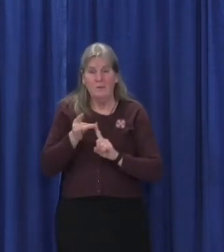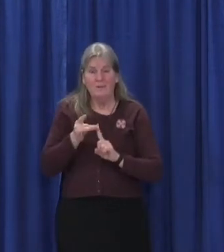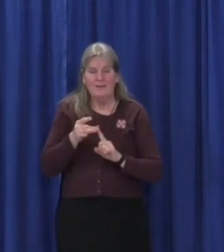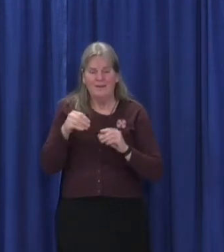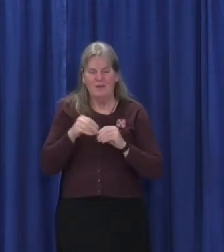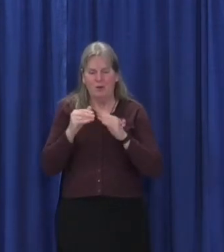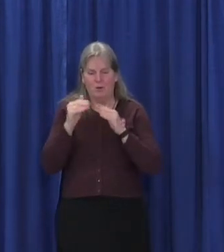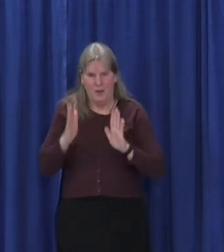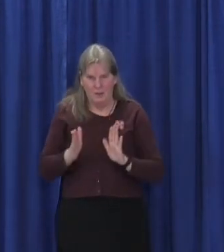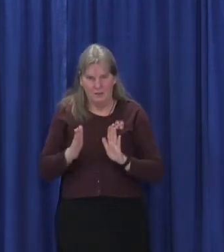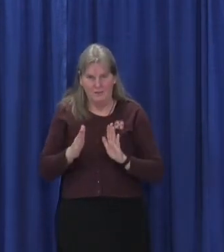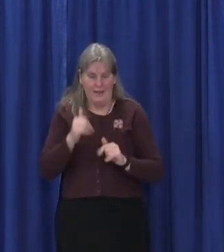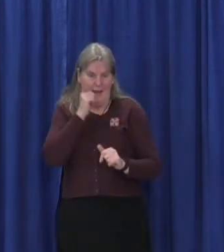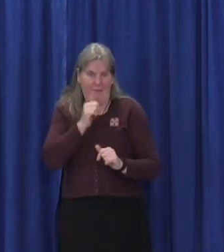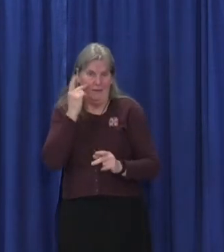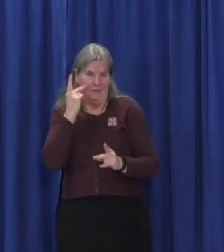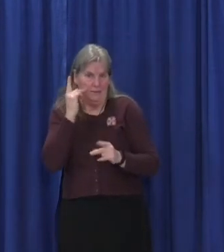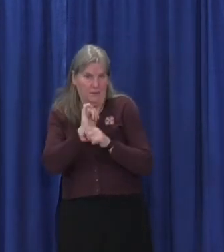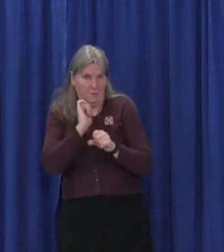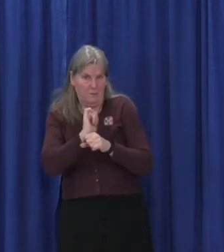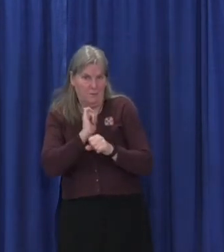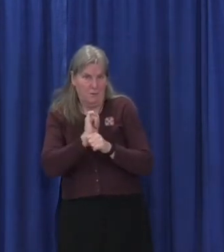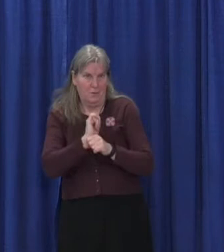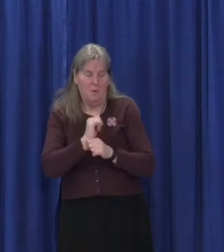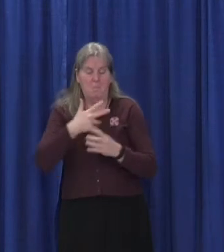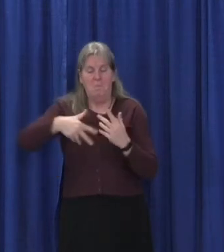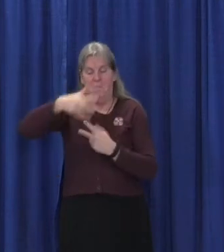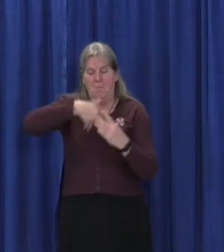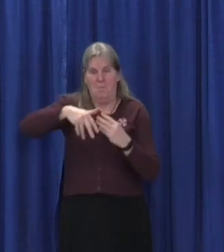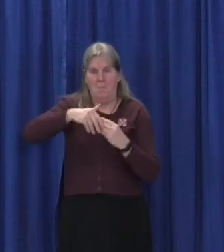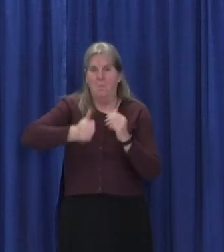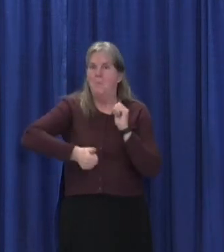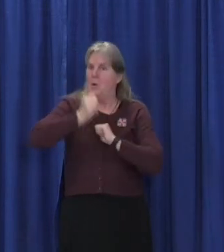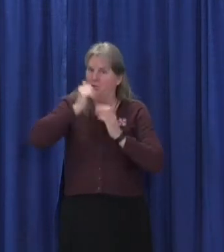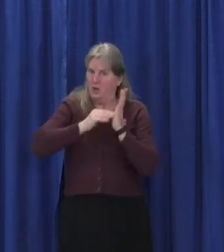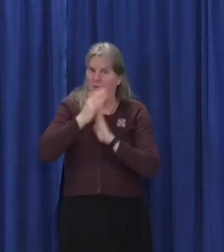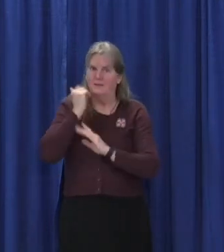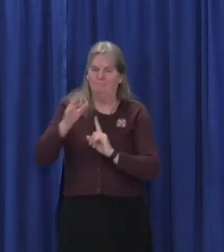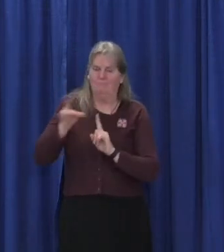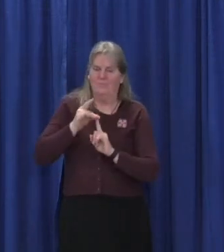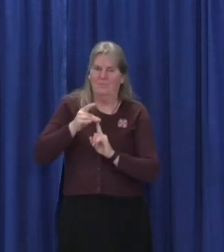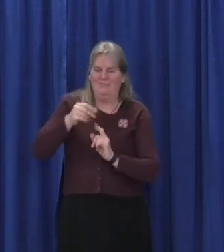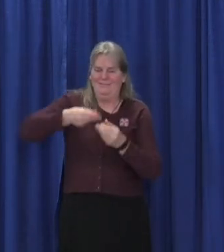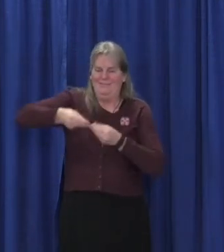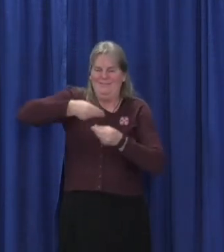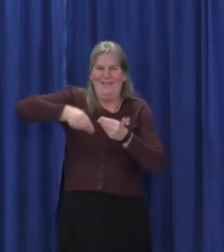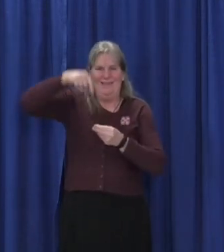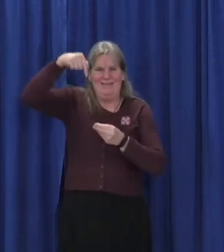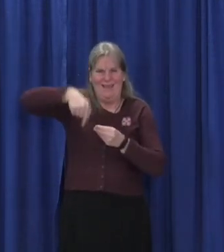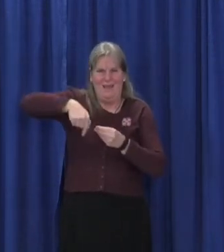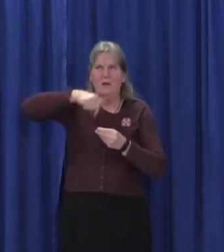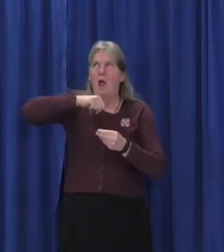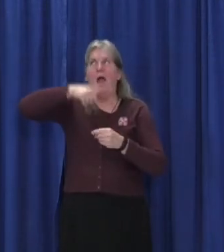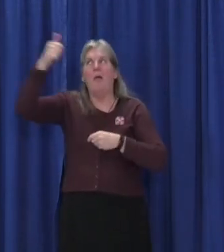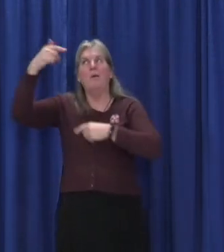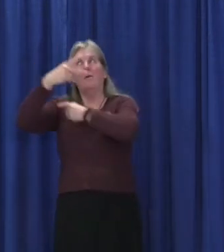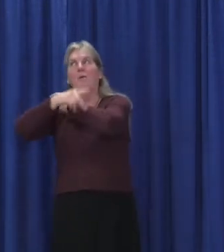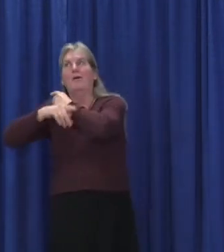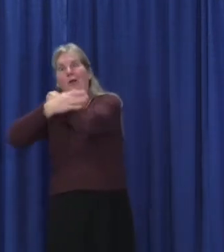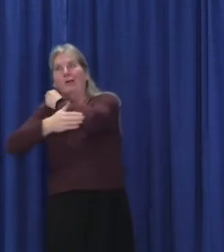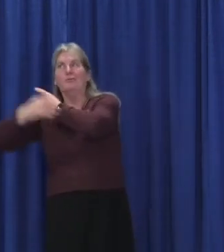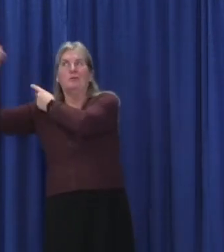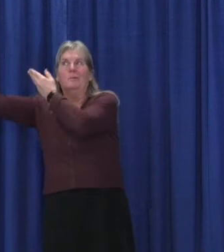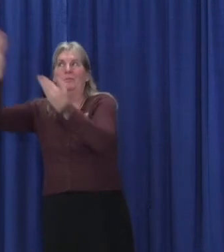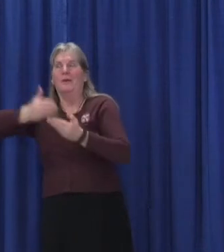house, the people we see every day at work, the people we're most familiar with. And that's really important to remember. Think about the common cold.